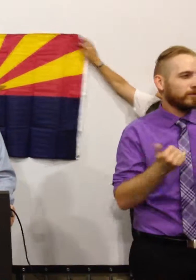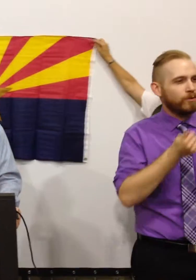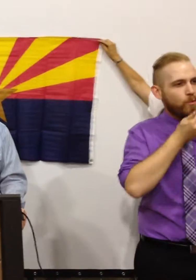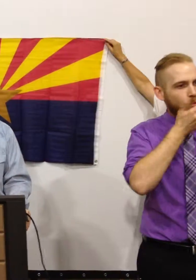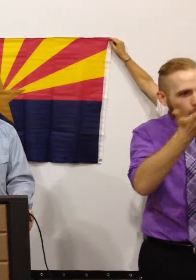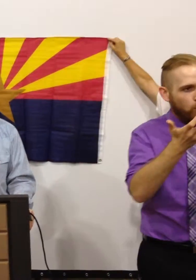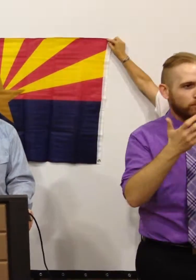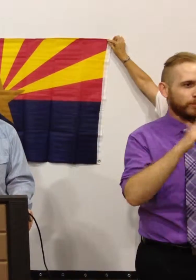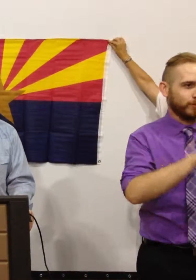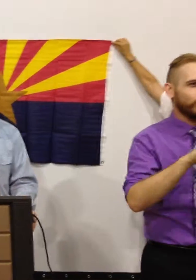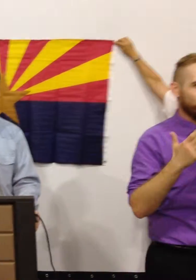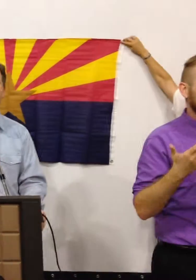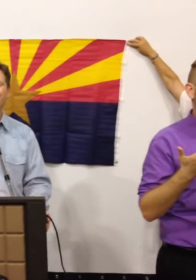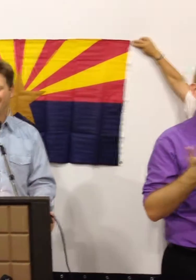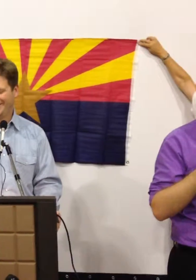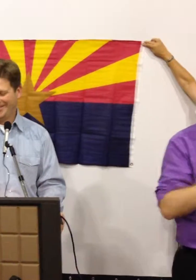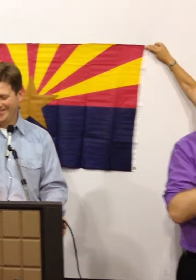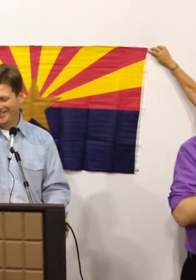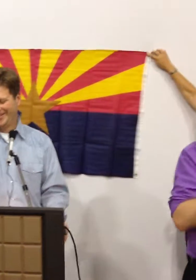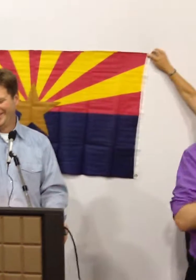community.